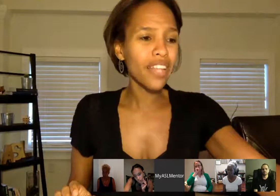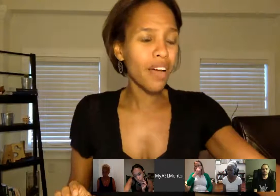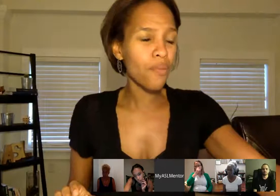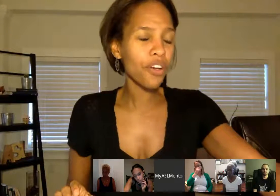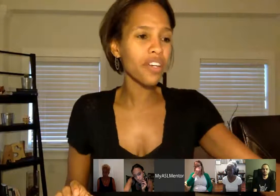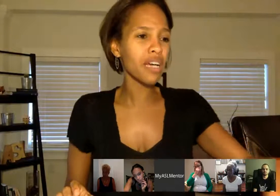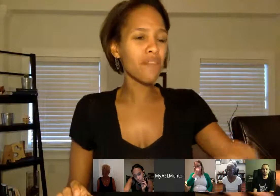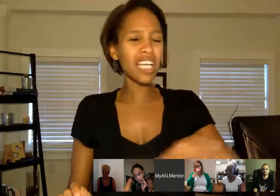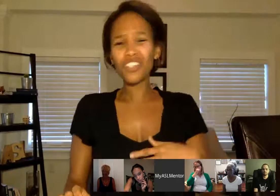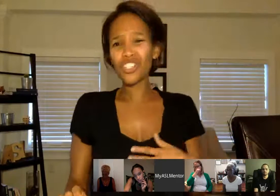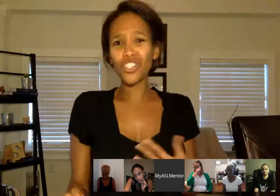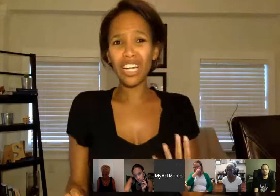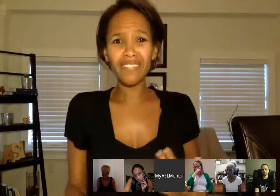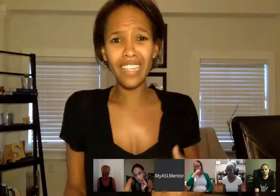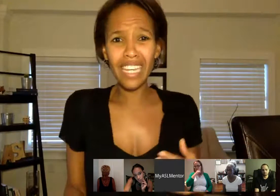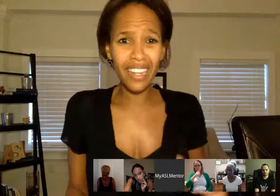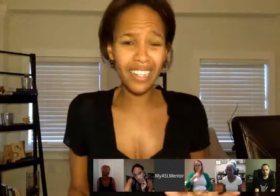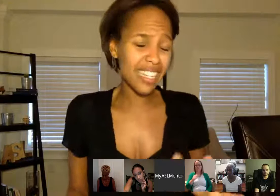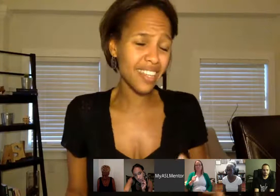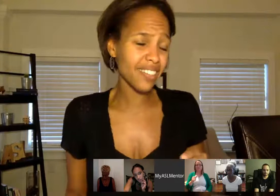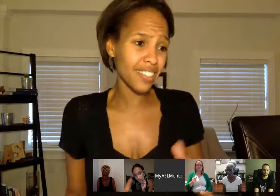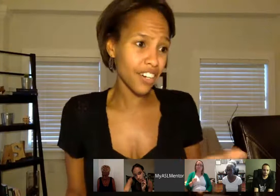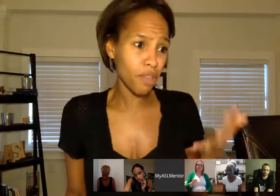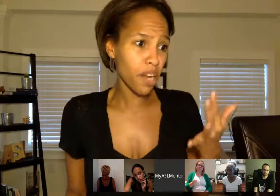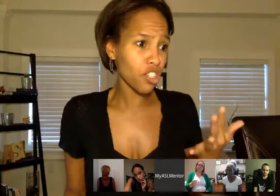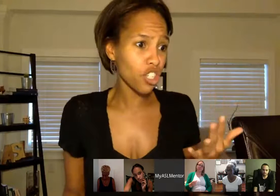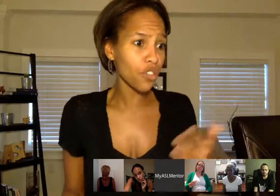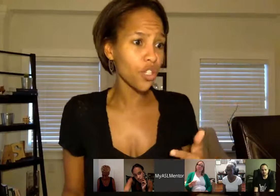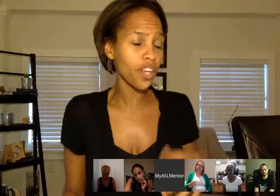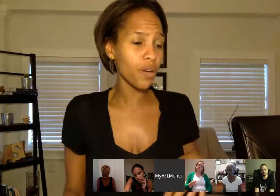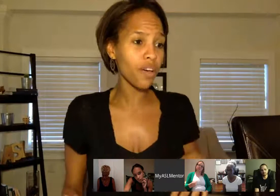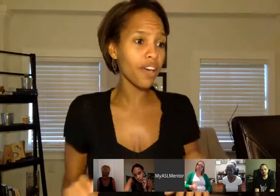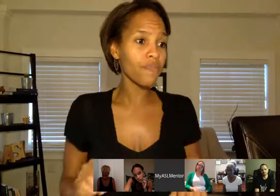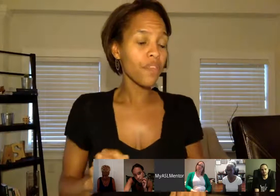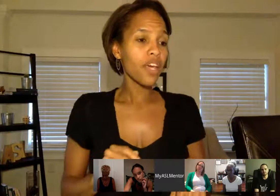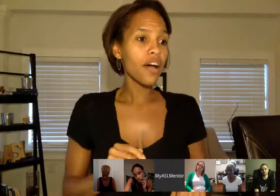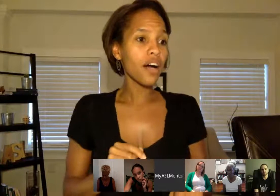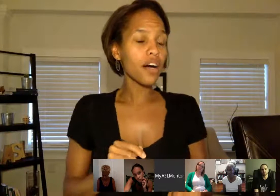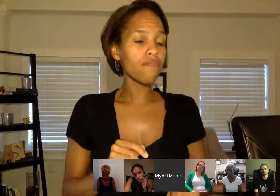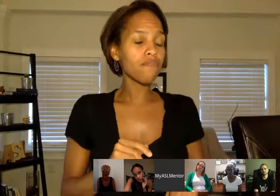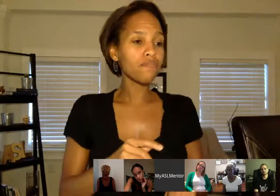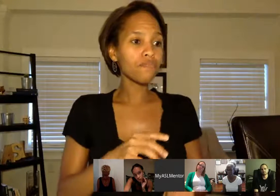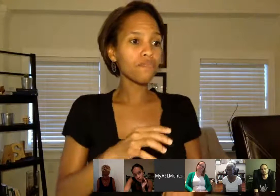more elaborate, and I'm not even sure I think it is necessary, but I'll show it to you anyway.